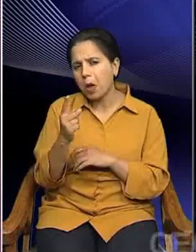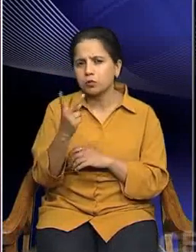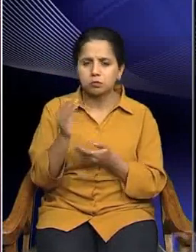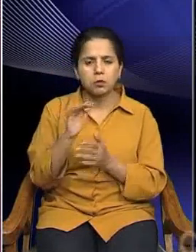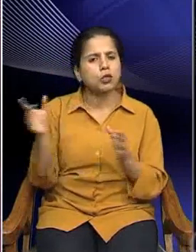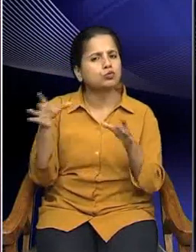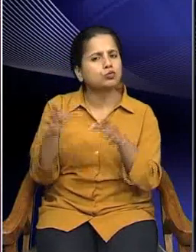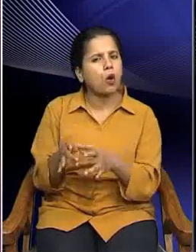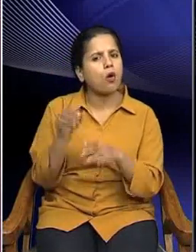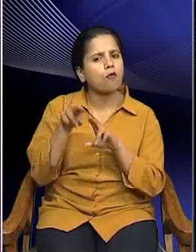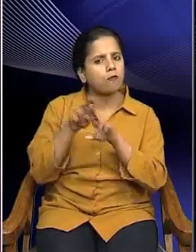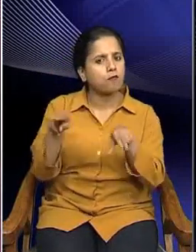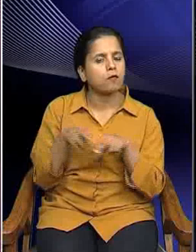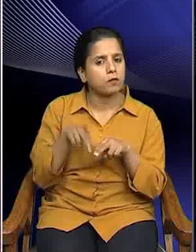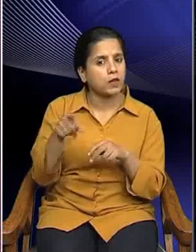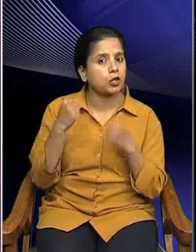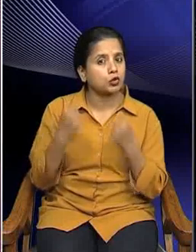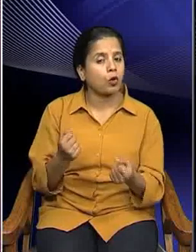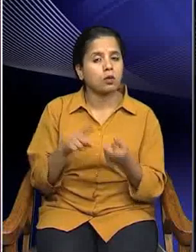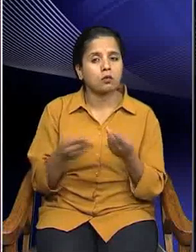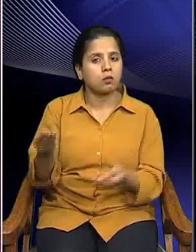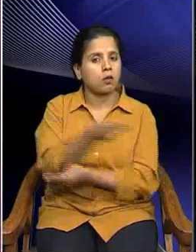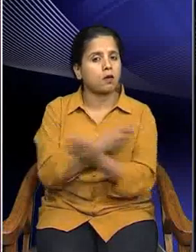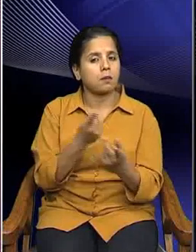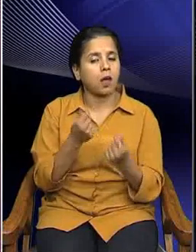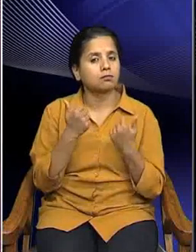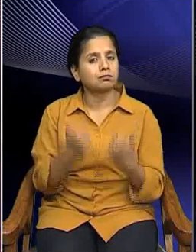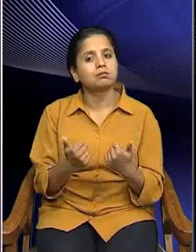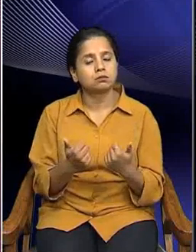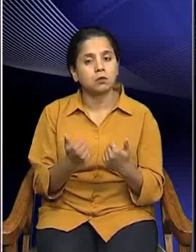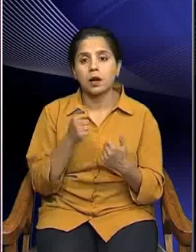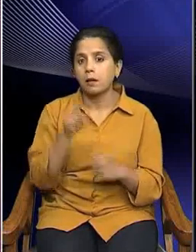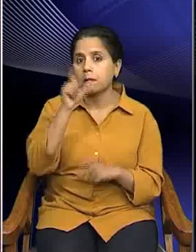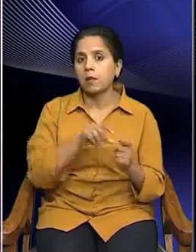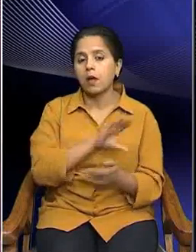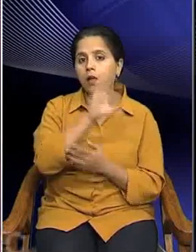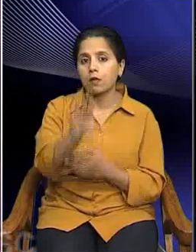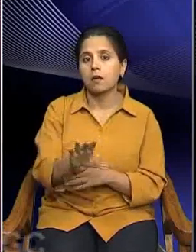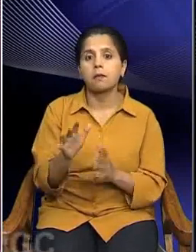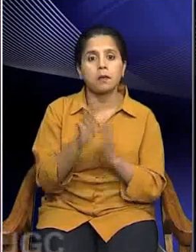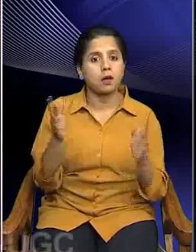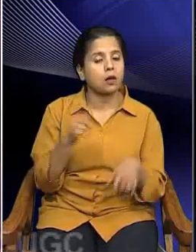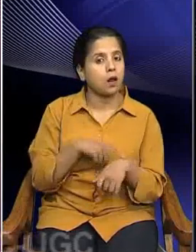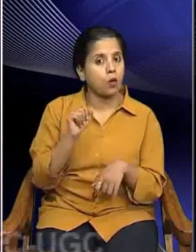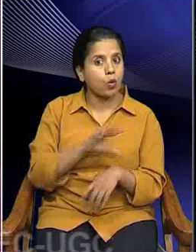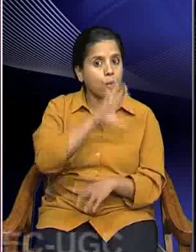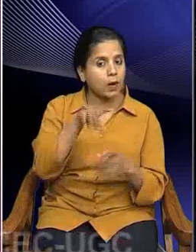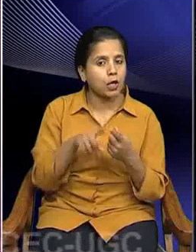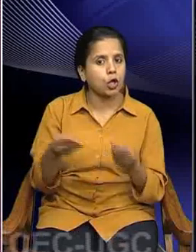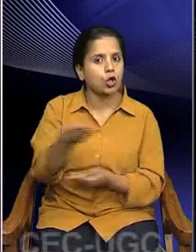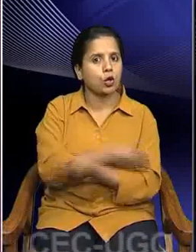size, and they have very strong economic systems. So people invest large amount of time in